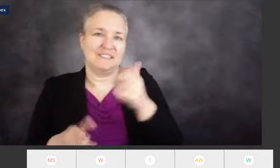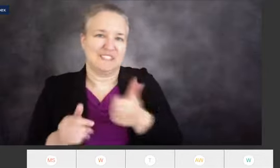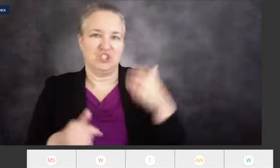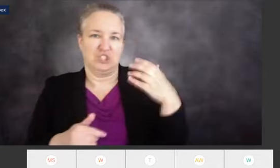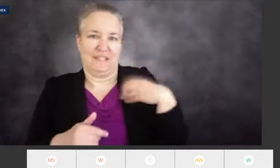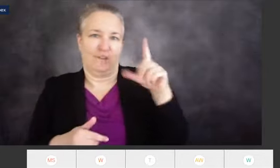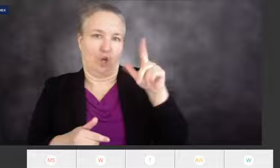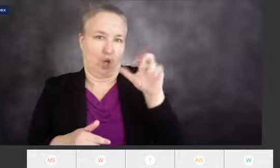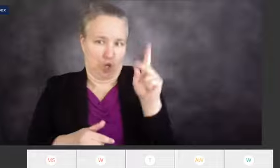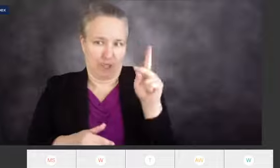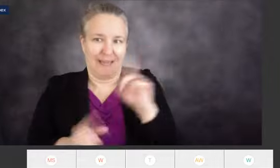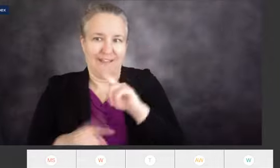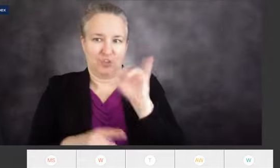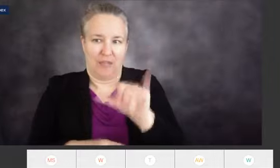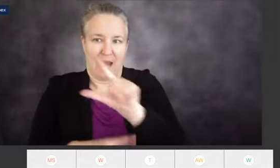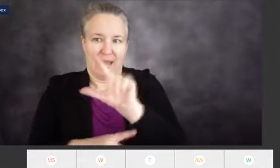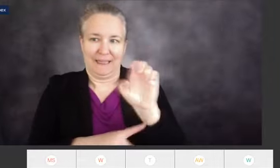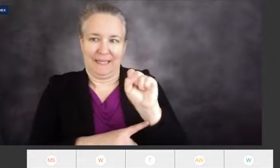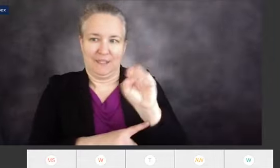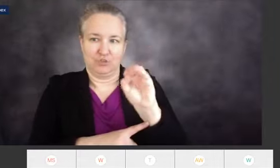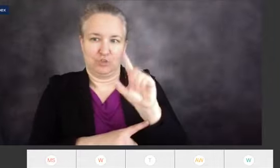take that question.